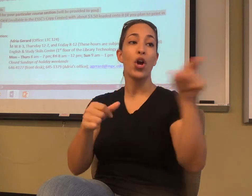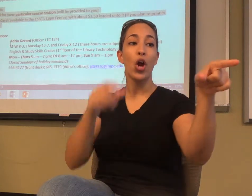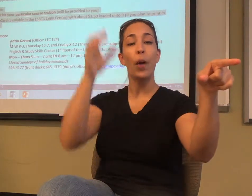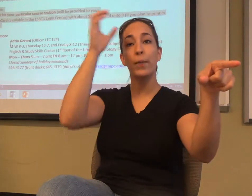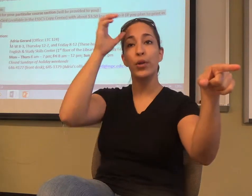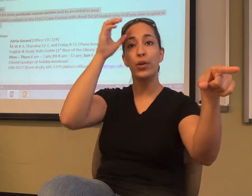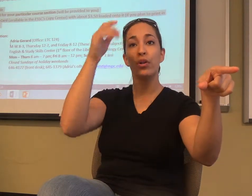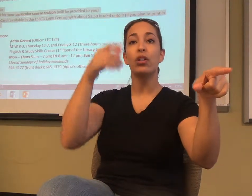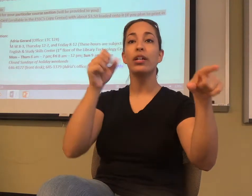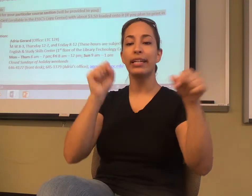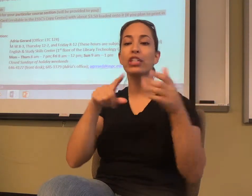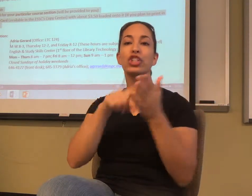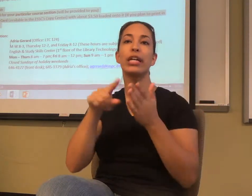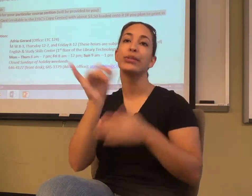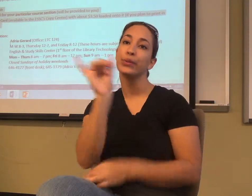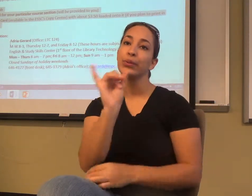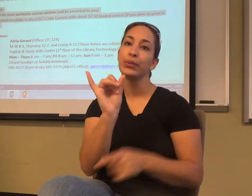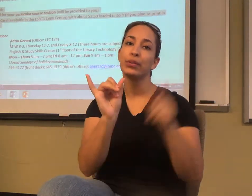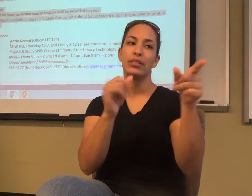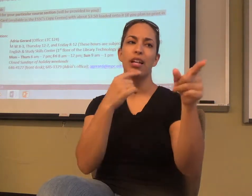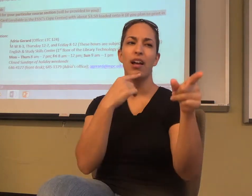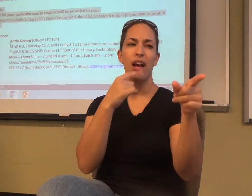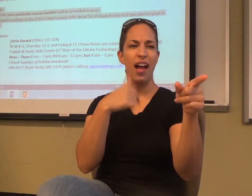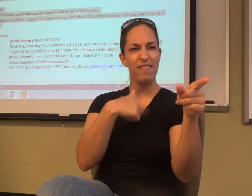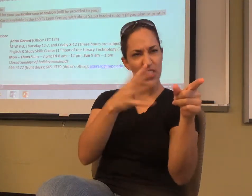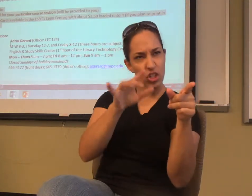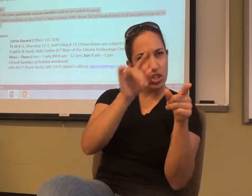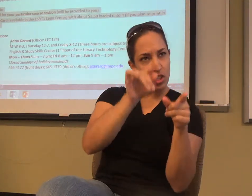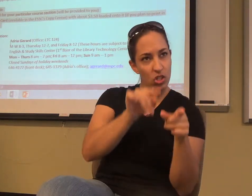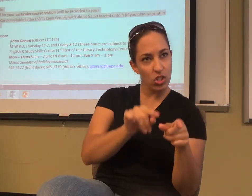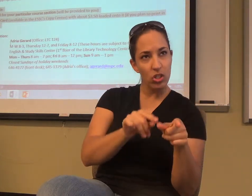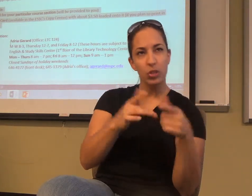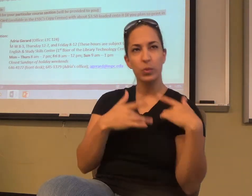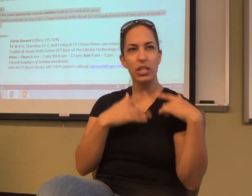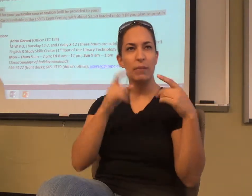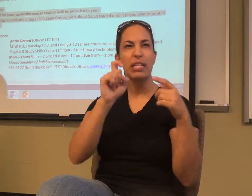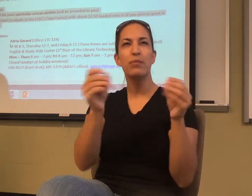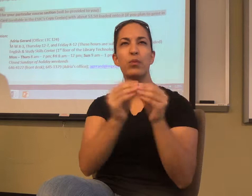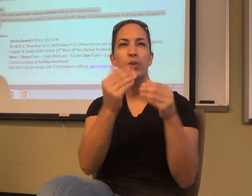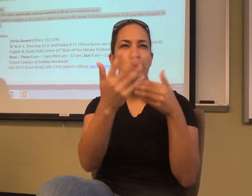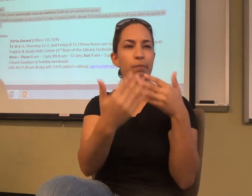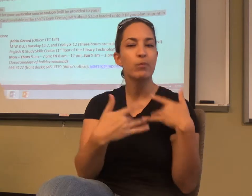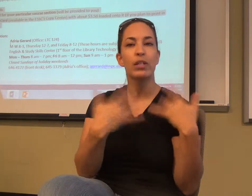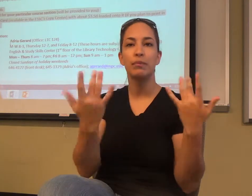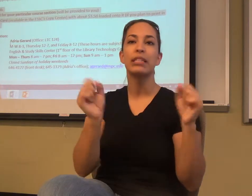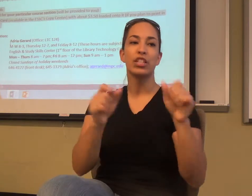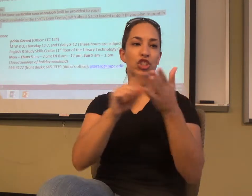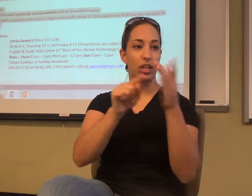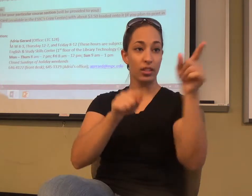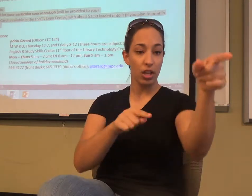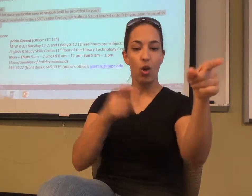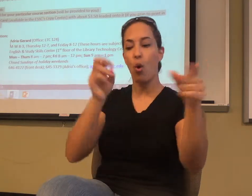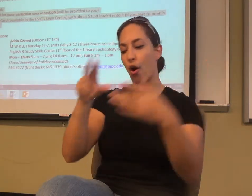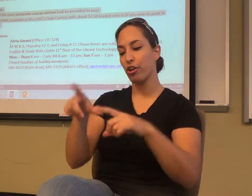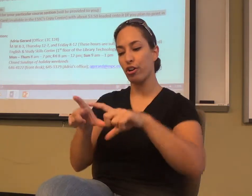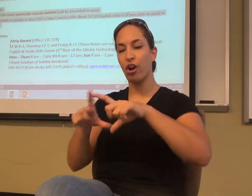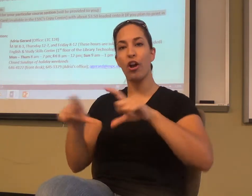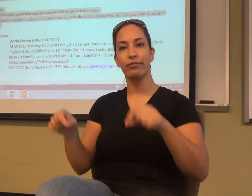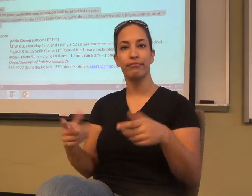can go to check on how you're doing from week to week. In the last column are your due dates. So your first due date is what?